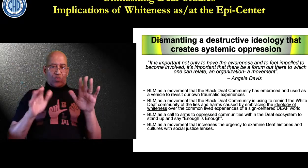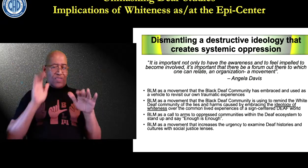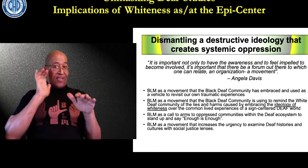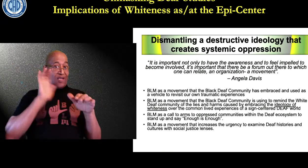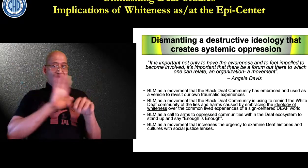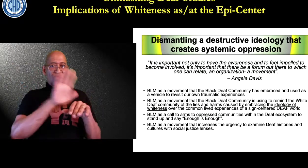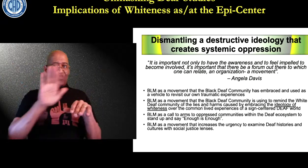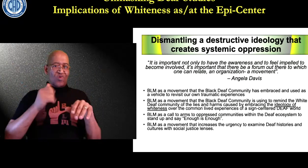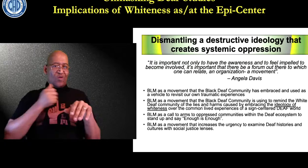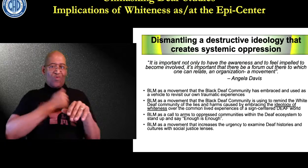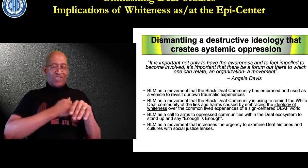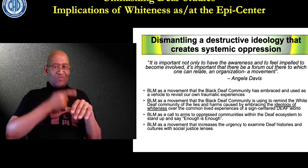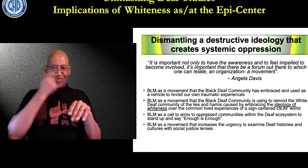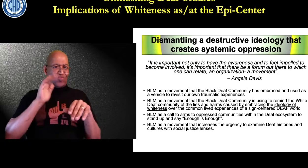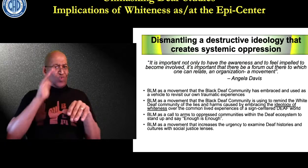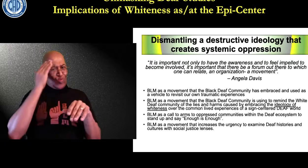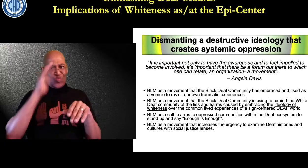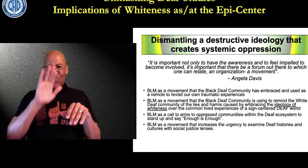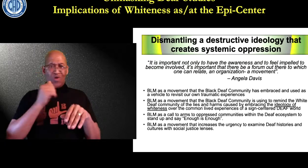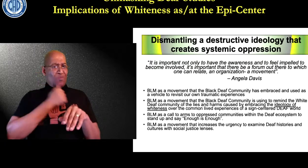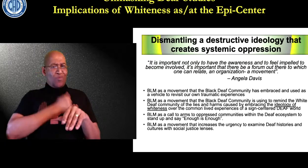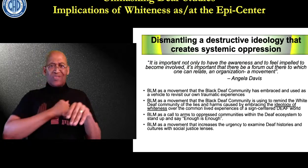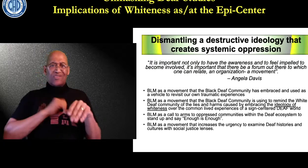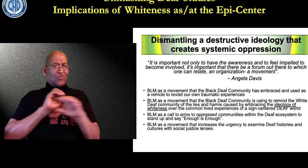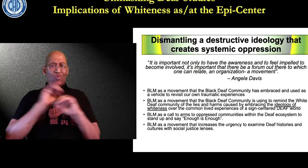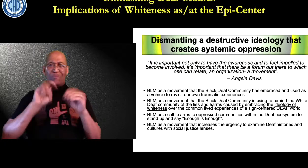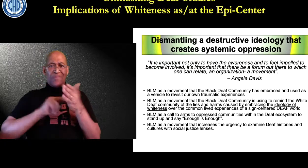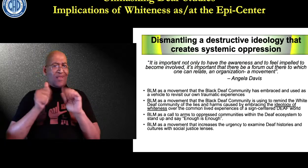You still have your white privilege.